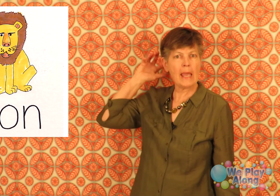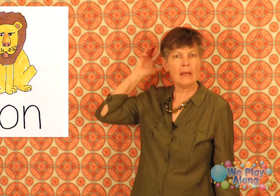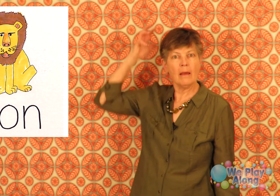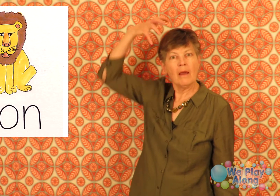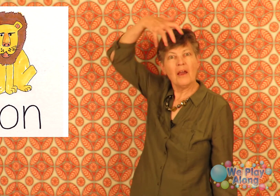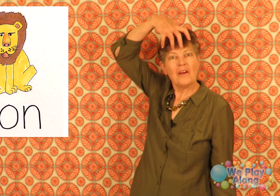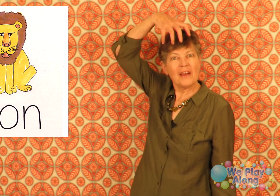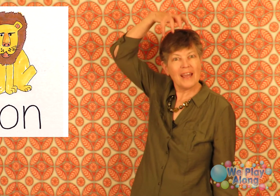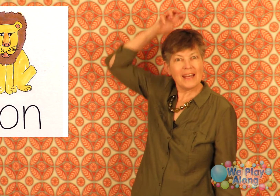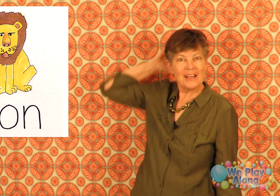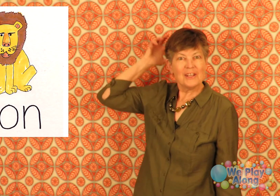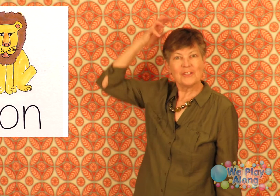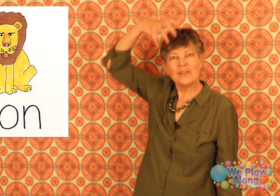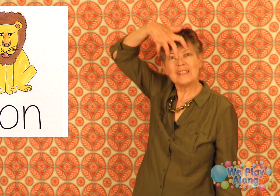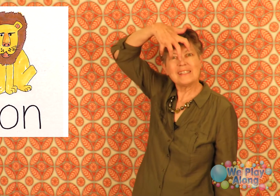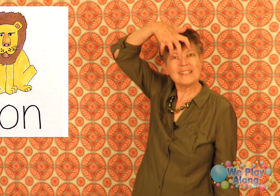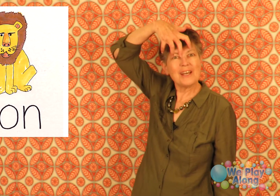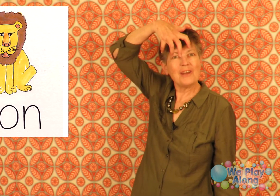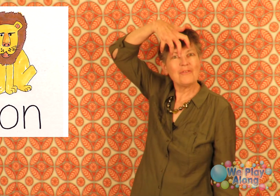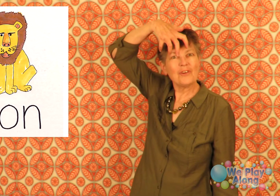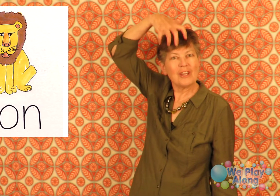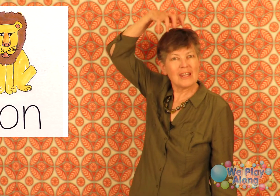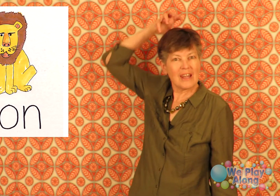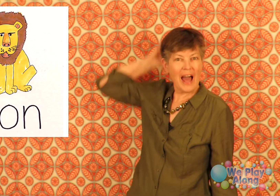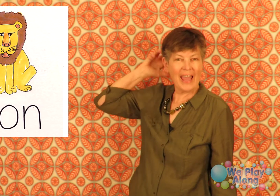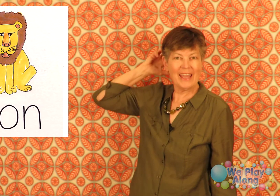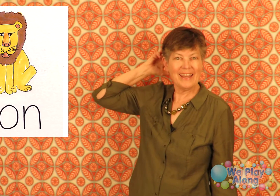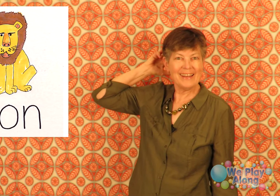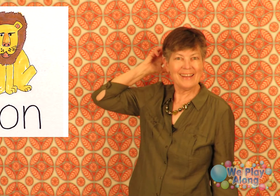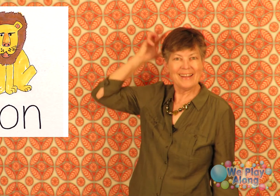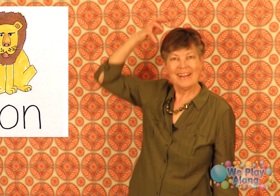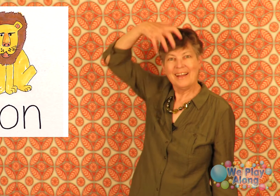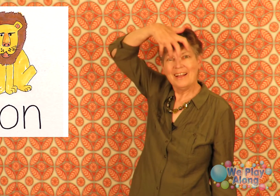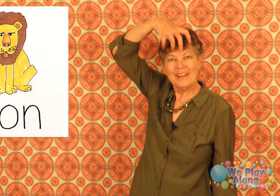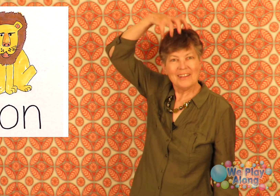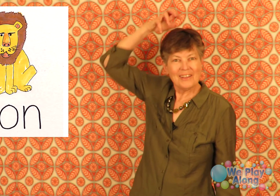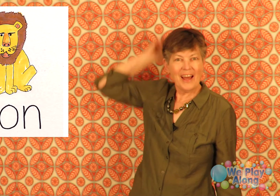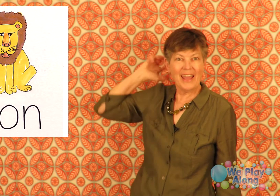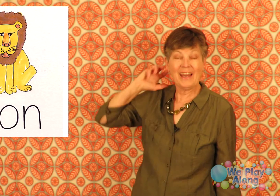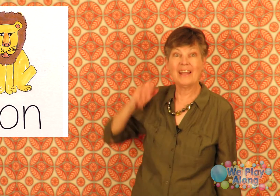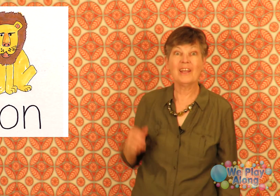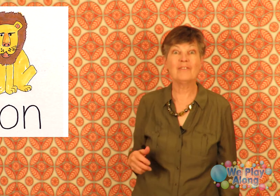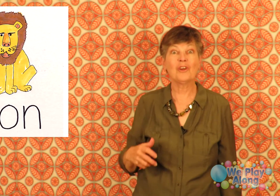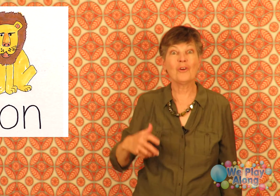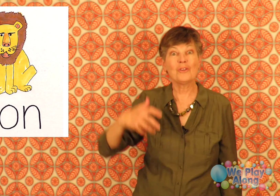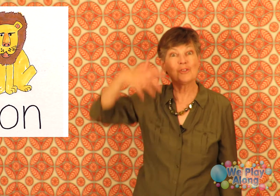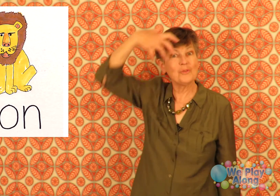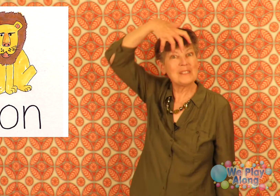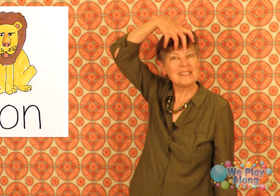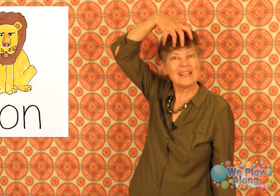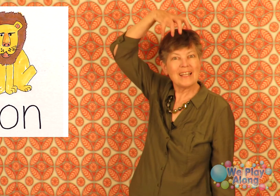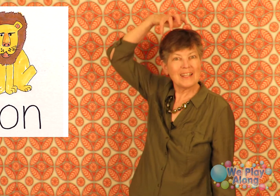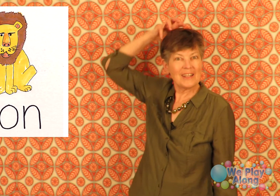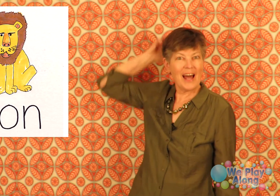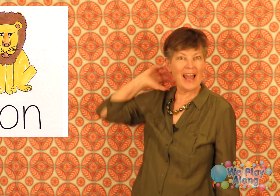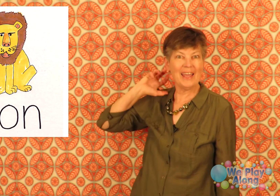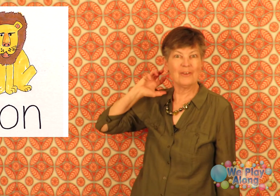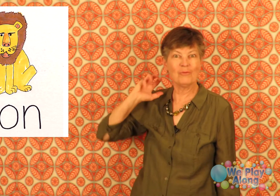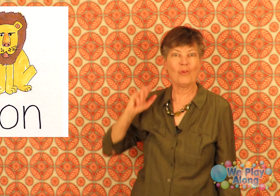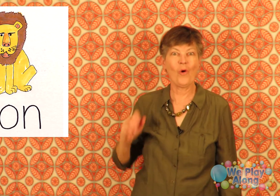mane, right? So this is a sign for lion. Lion. I love to go to the zoo and see the lion